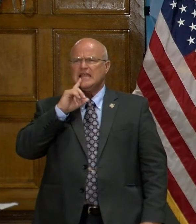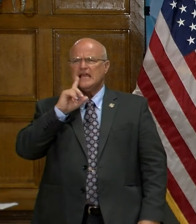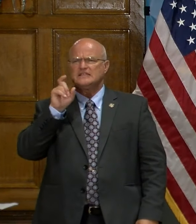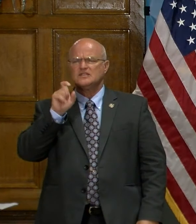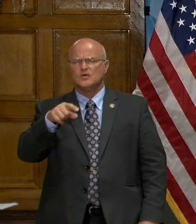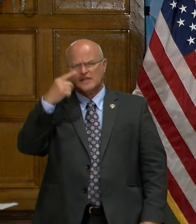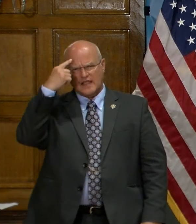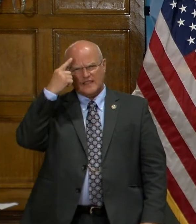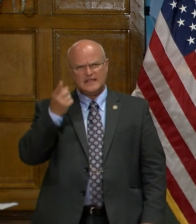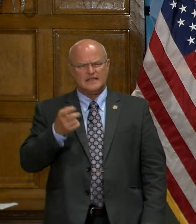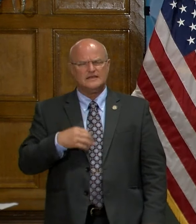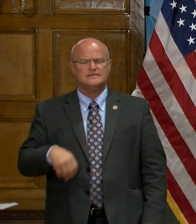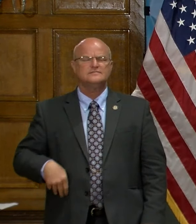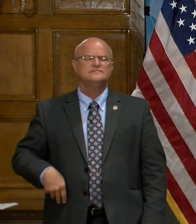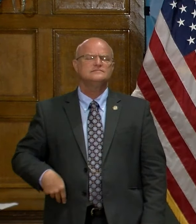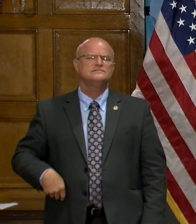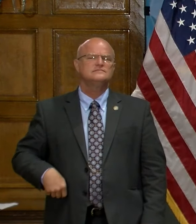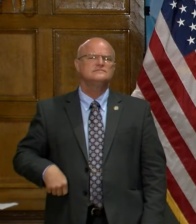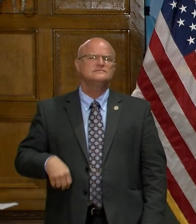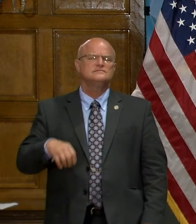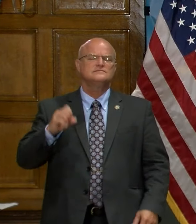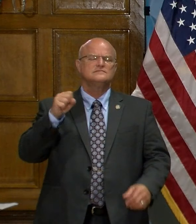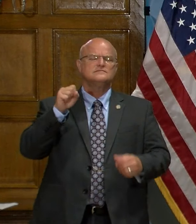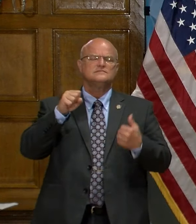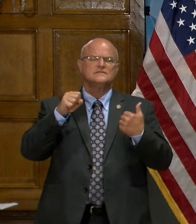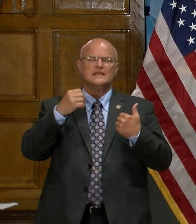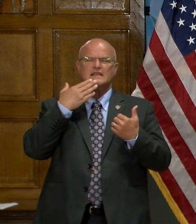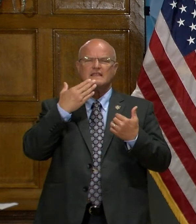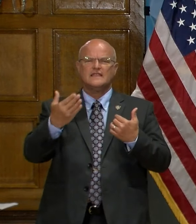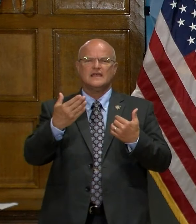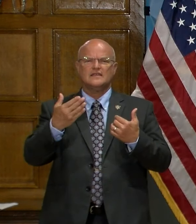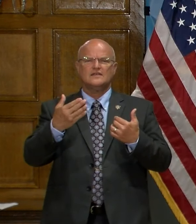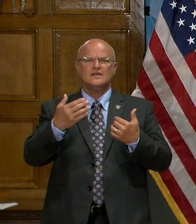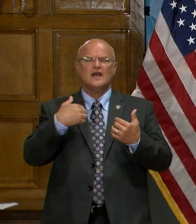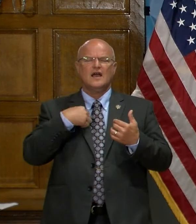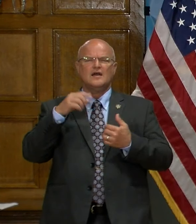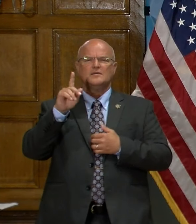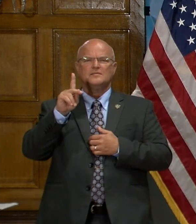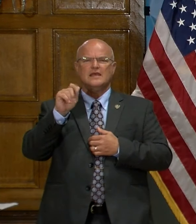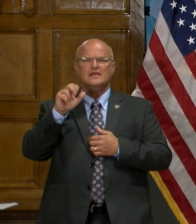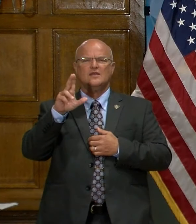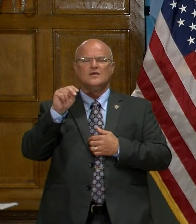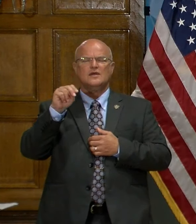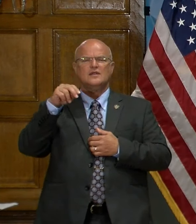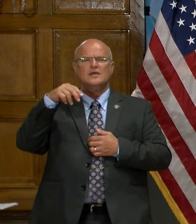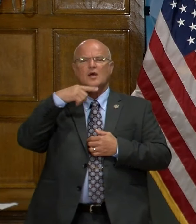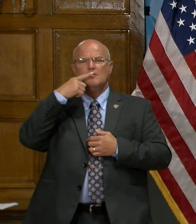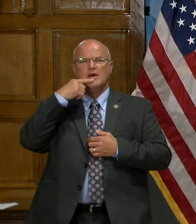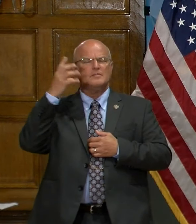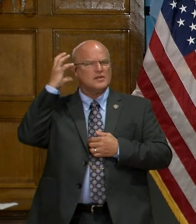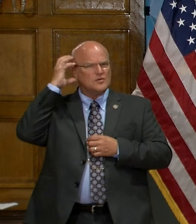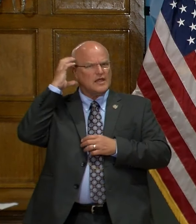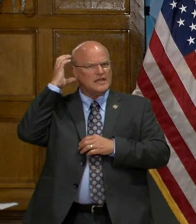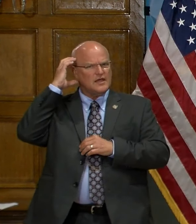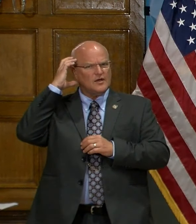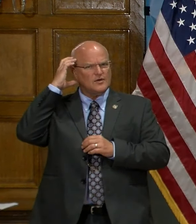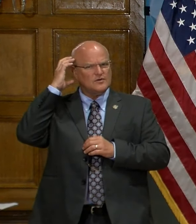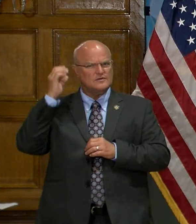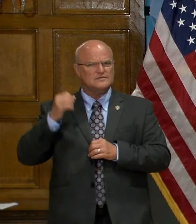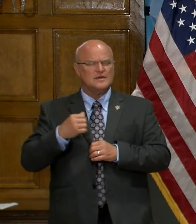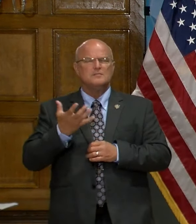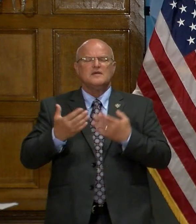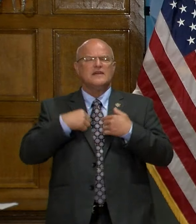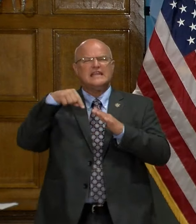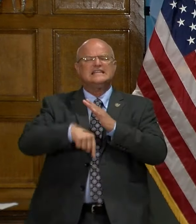a question, I think. Yes, Governor, thank you. Jacqueline Froelich with KUAF Public Radio. I wish I had a deeper voice. That might